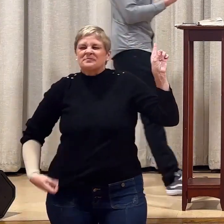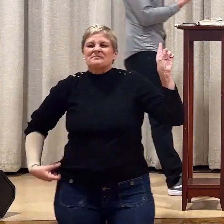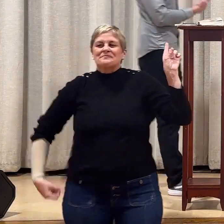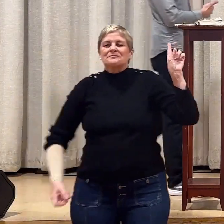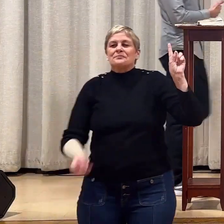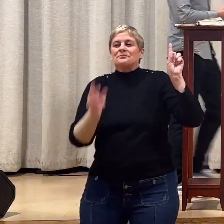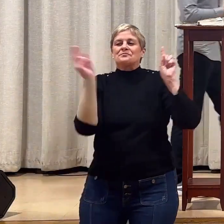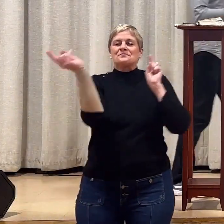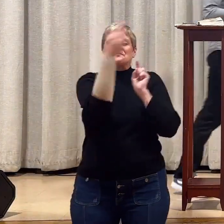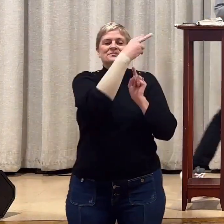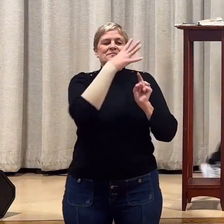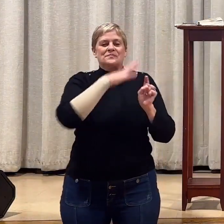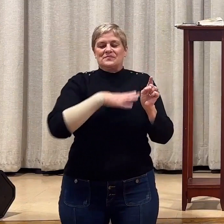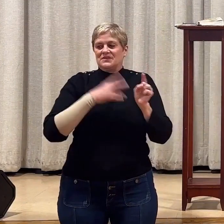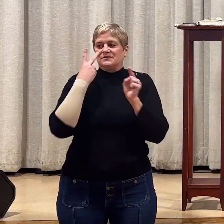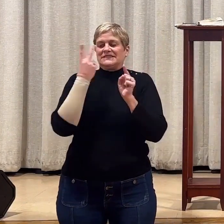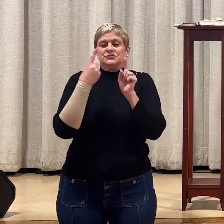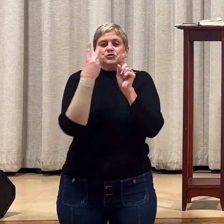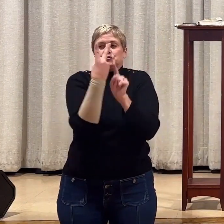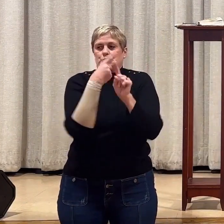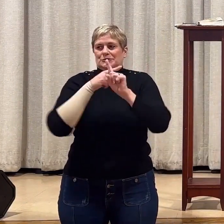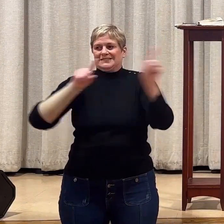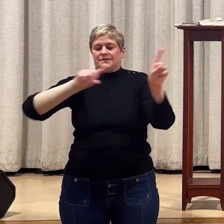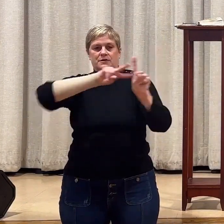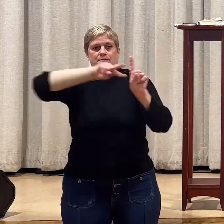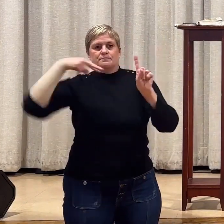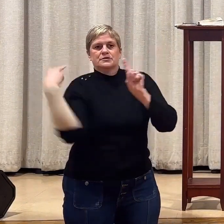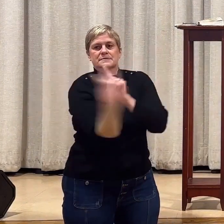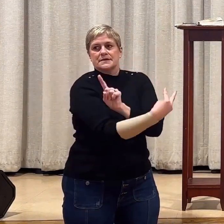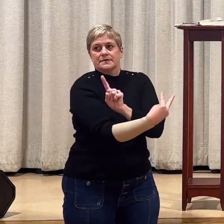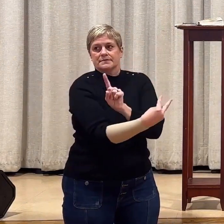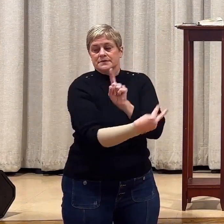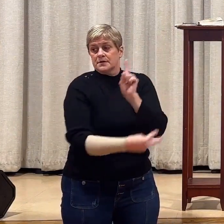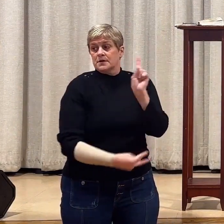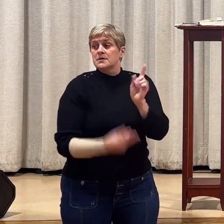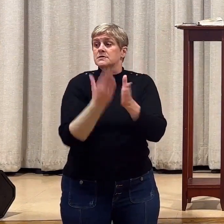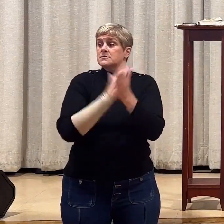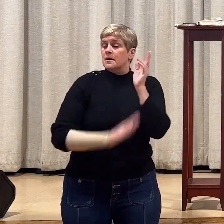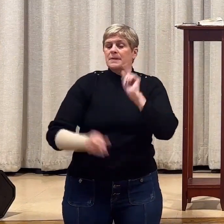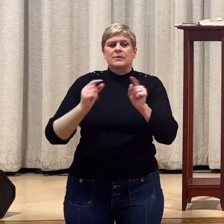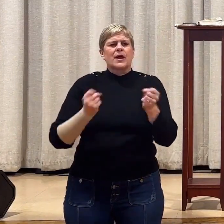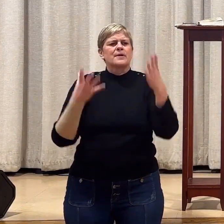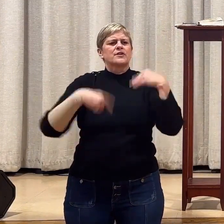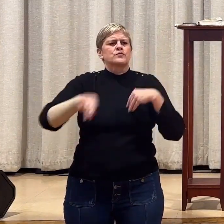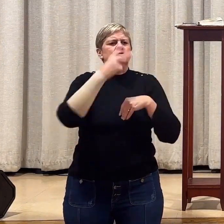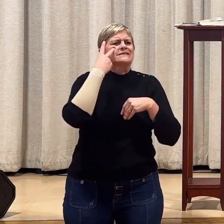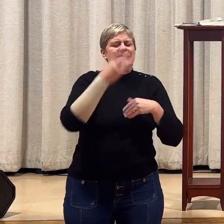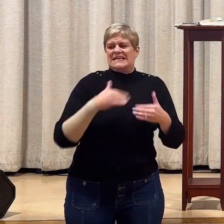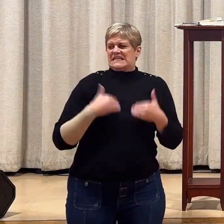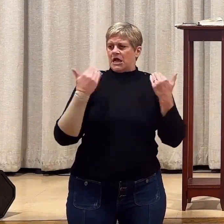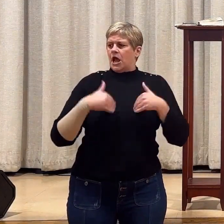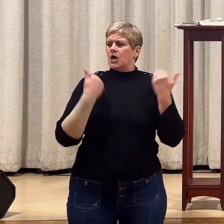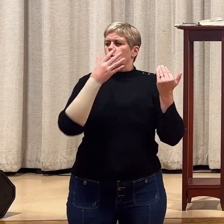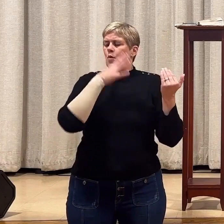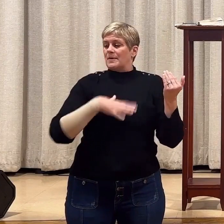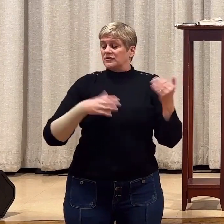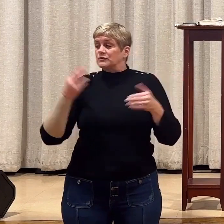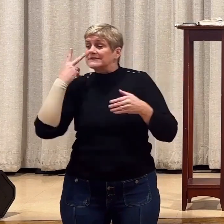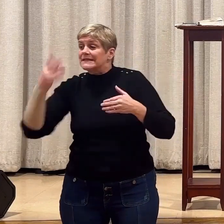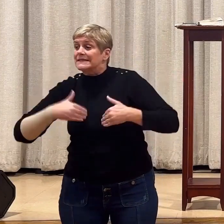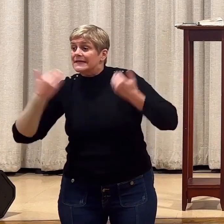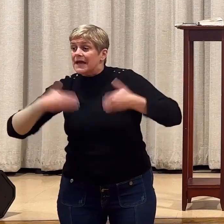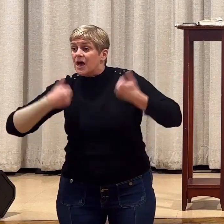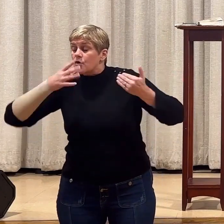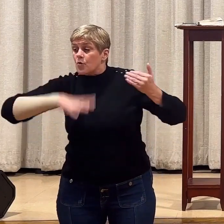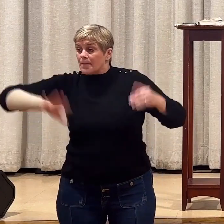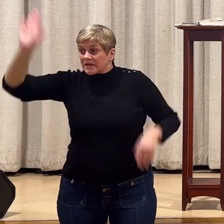two different perspectives, two different ways that this lady is. So some people, how many of you guys see a young woman in the picture?